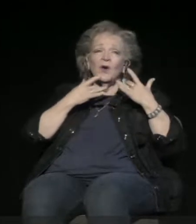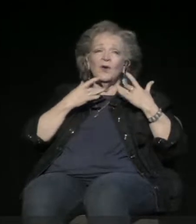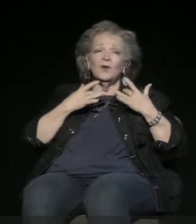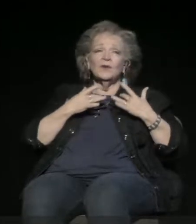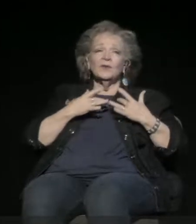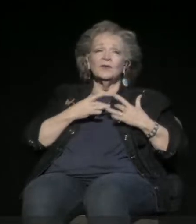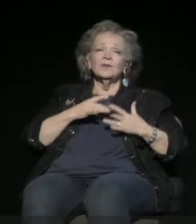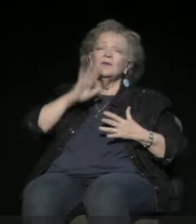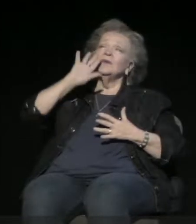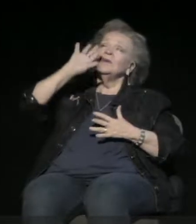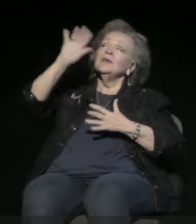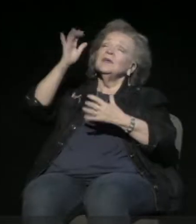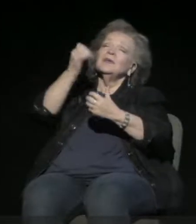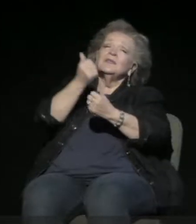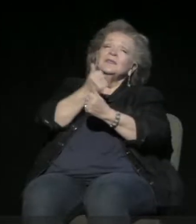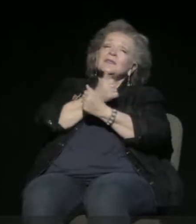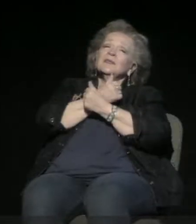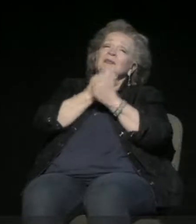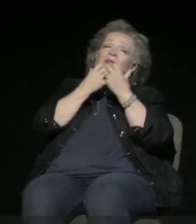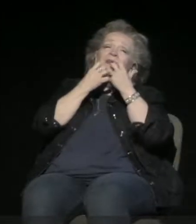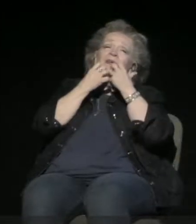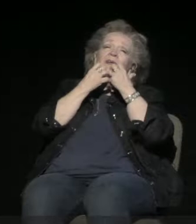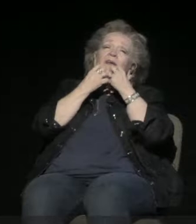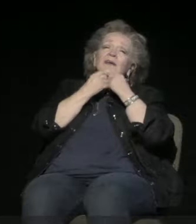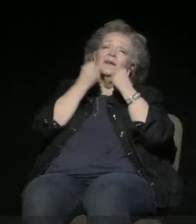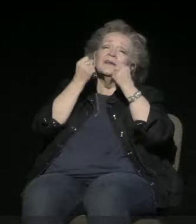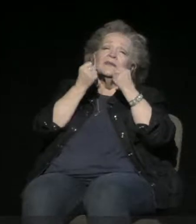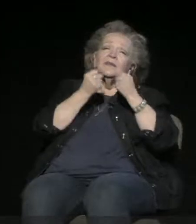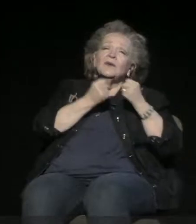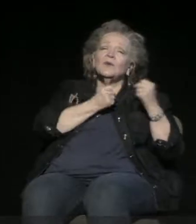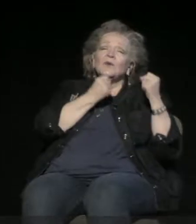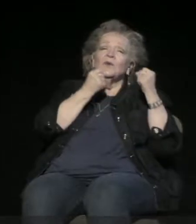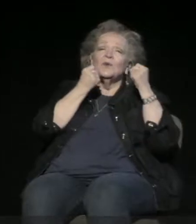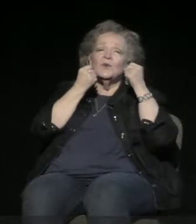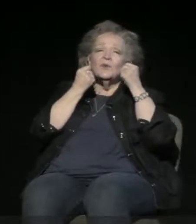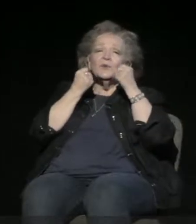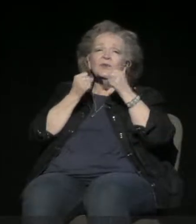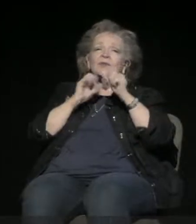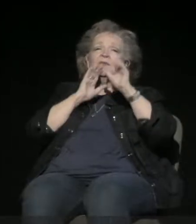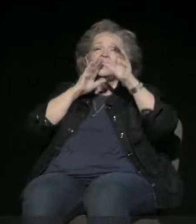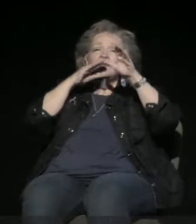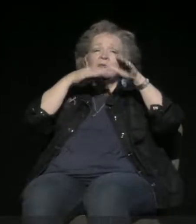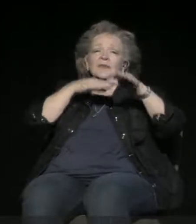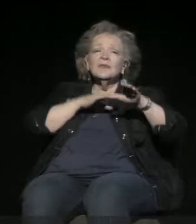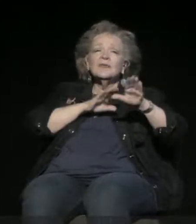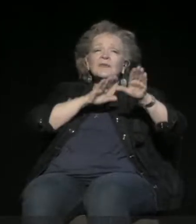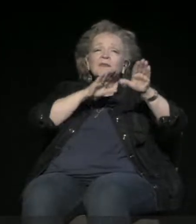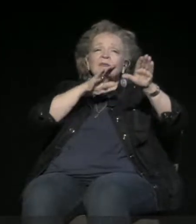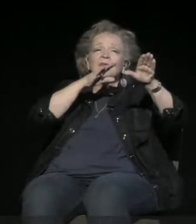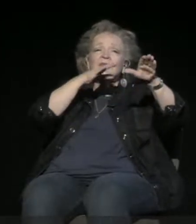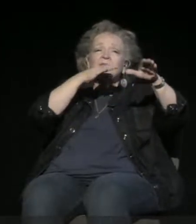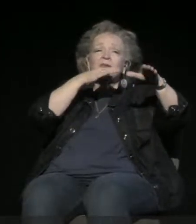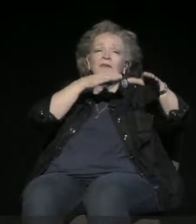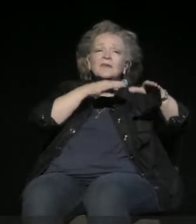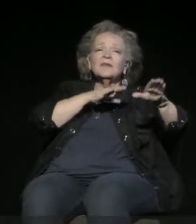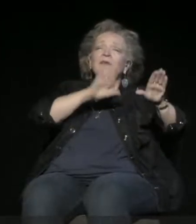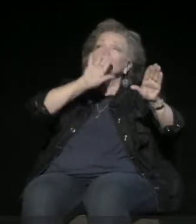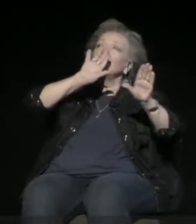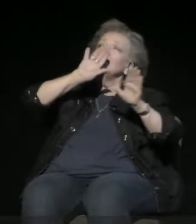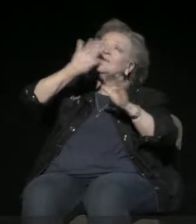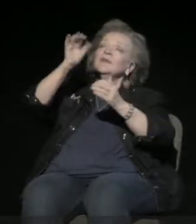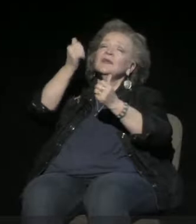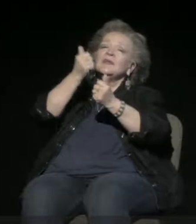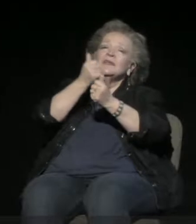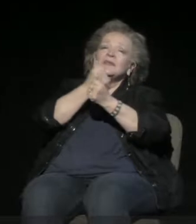Please summary is a and with in Thanks